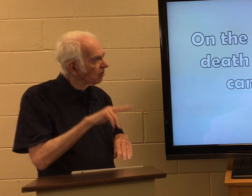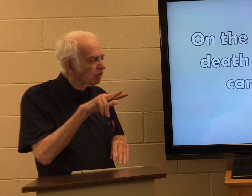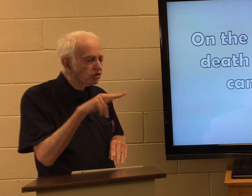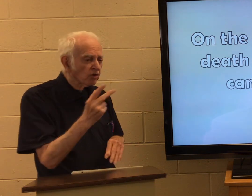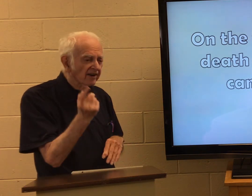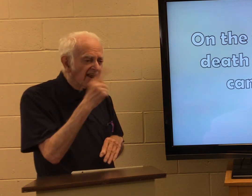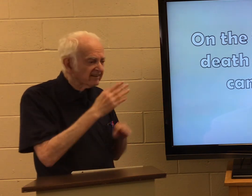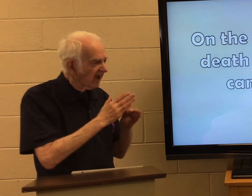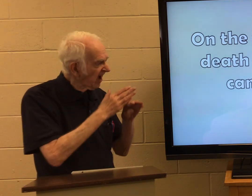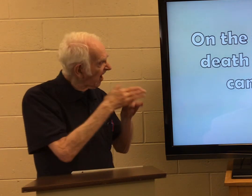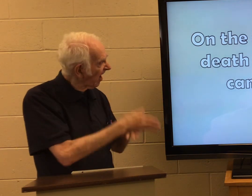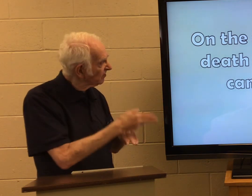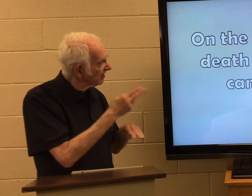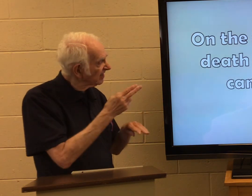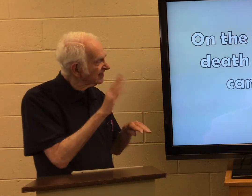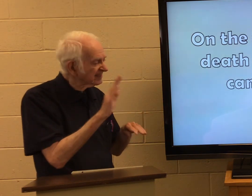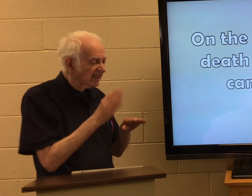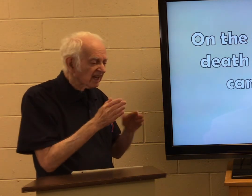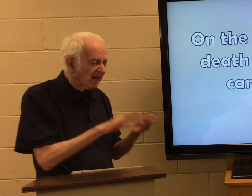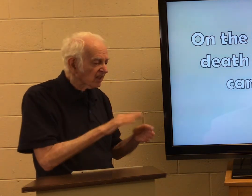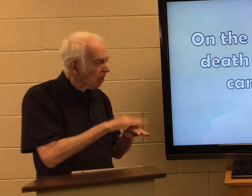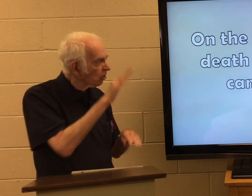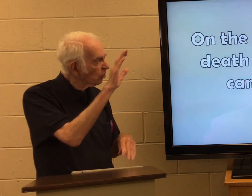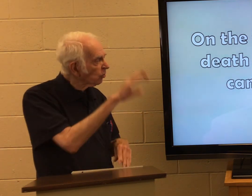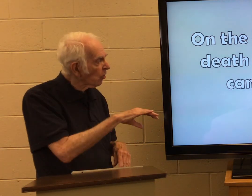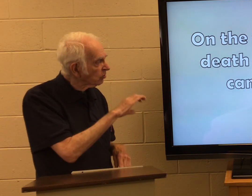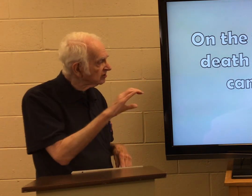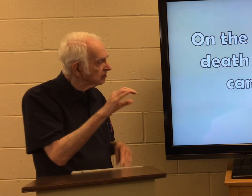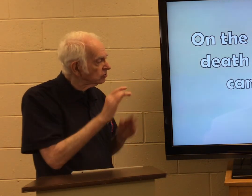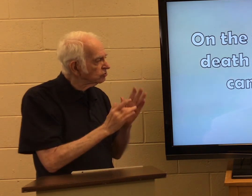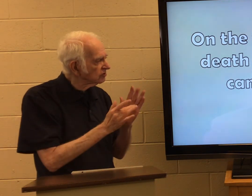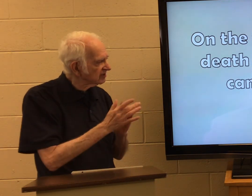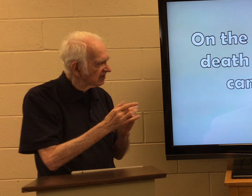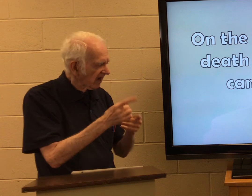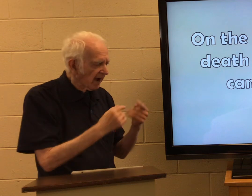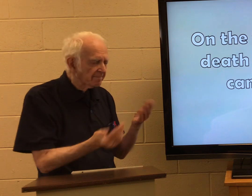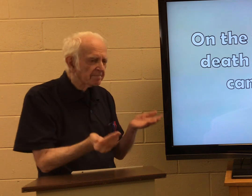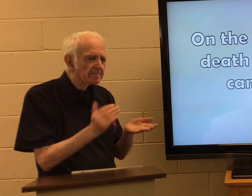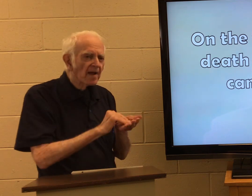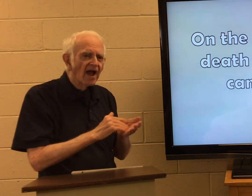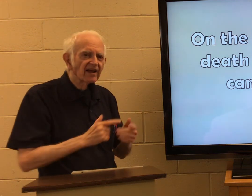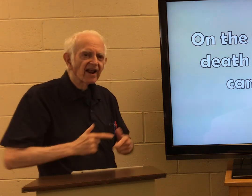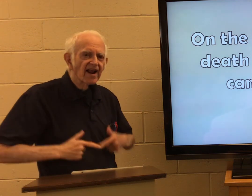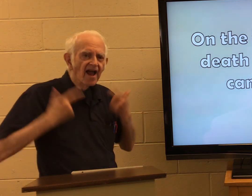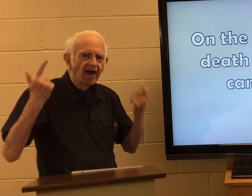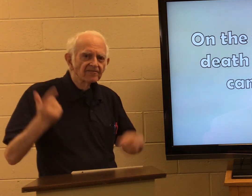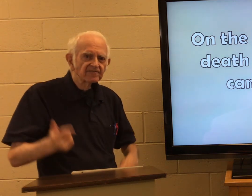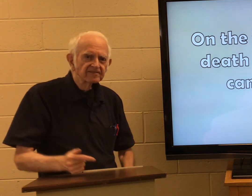On the third day after his death on the cross, Jesus came back to life.